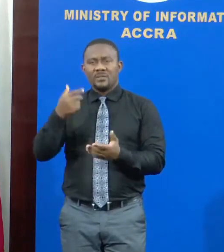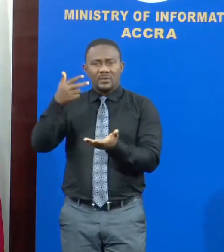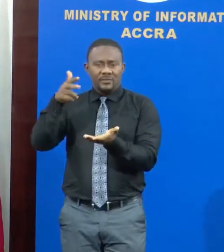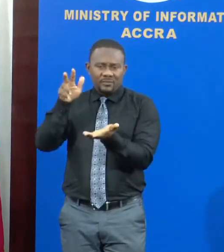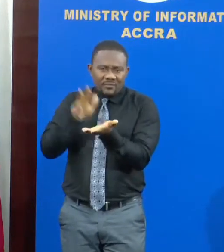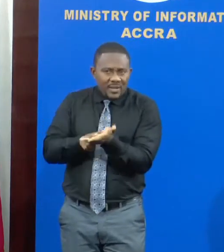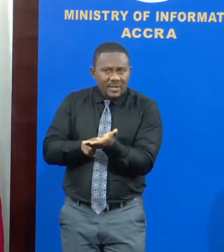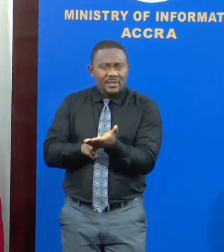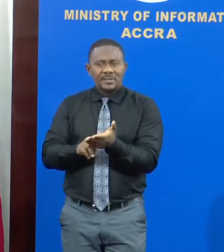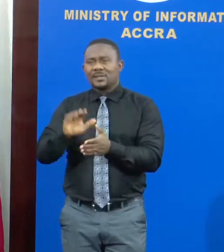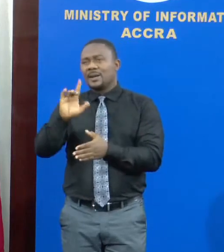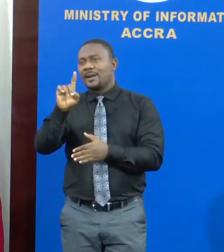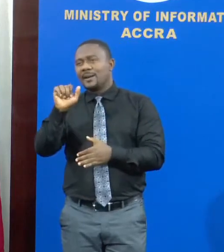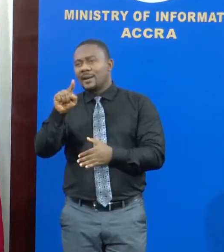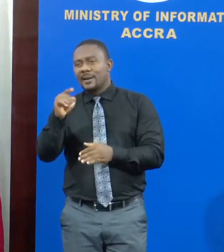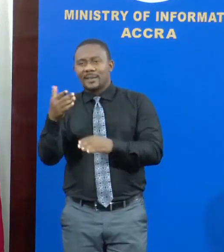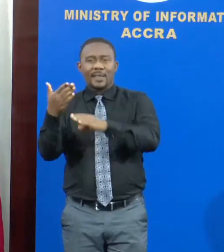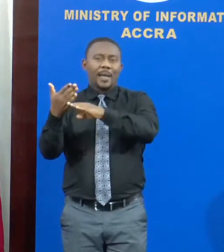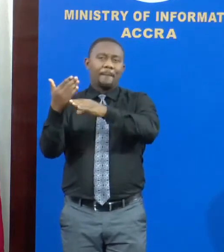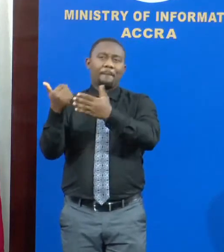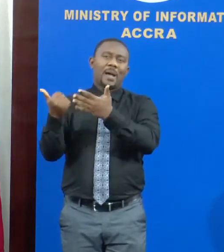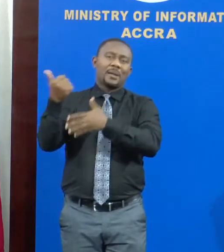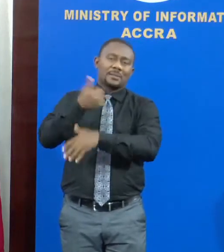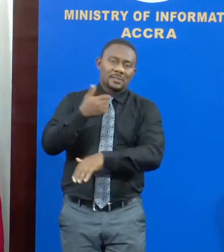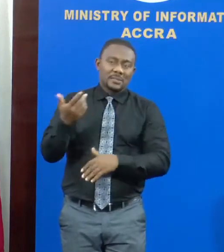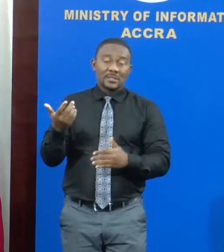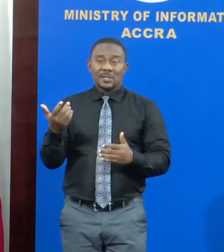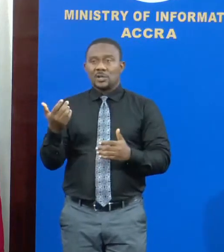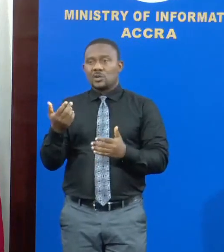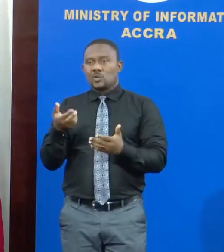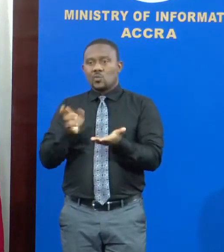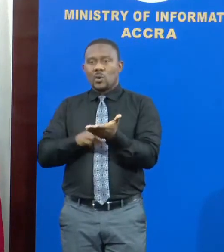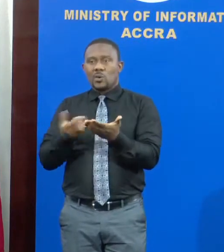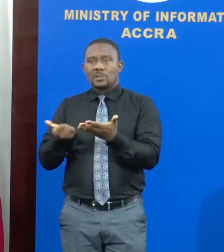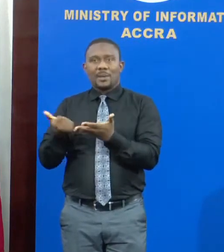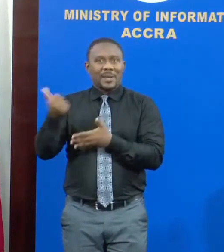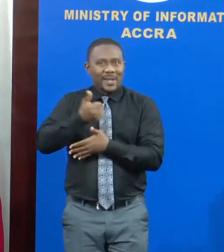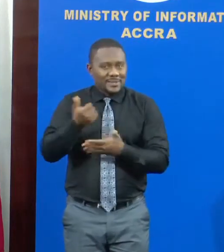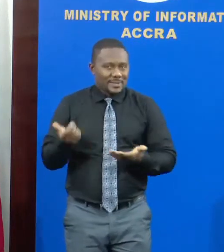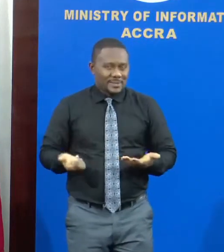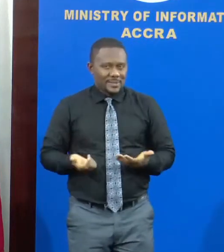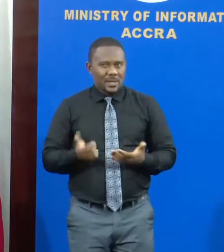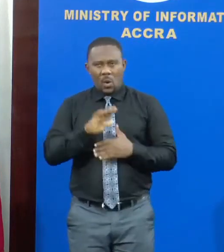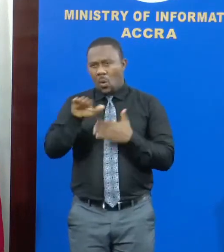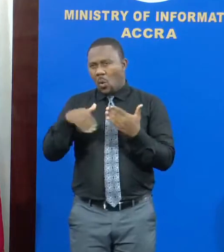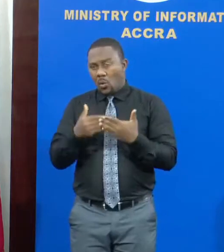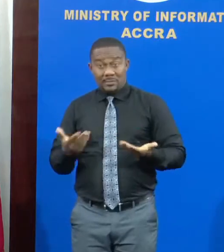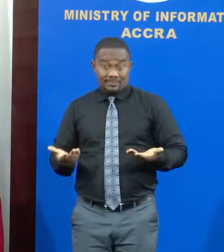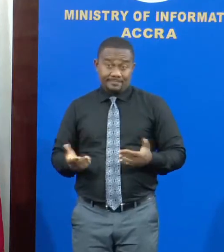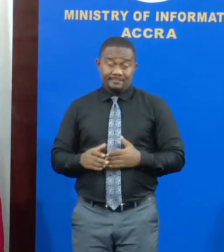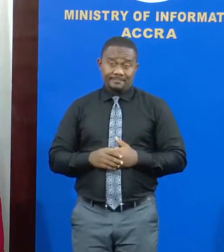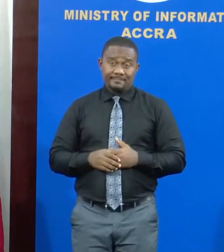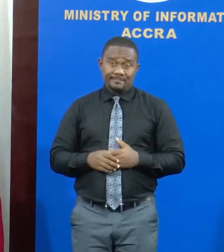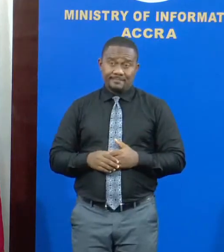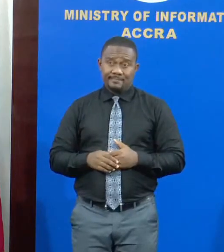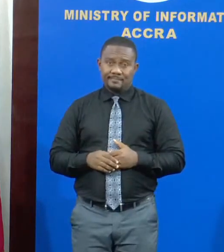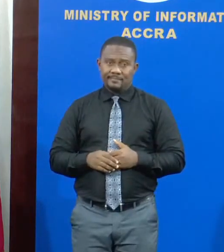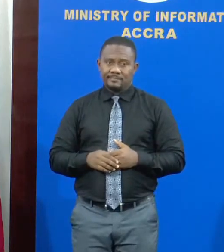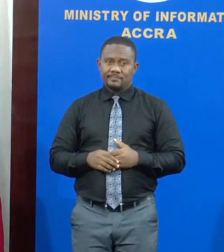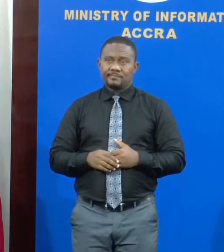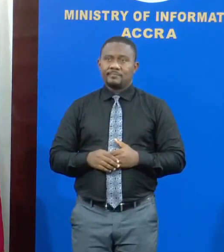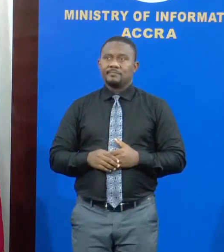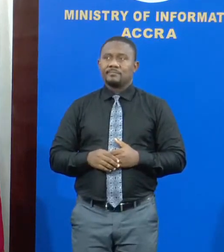verification, data update, records update, and everything, and so on and so forth. All of